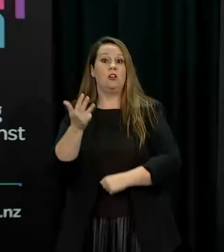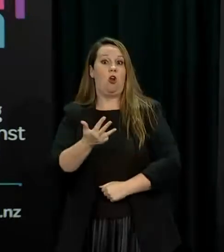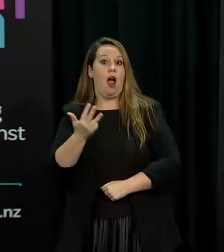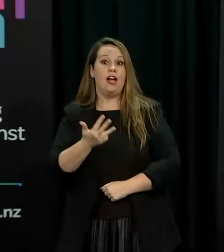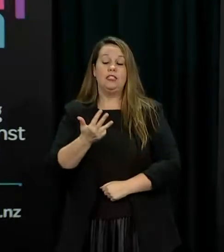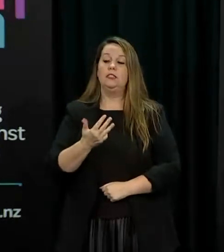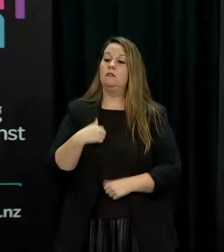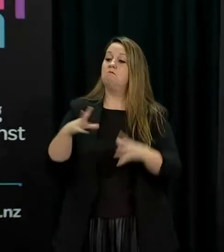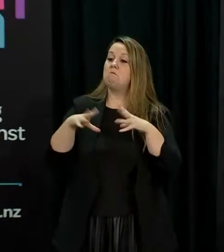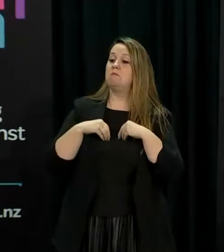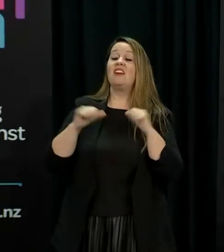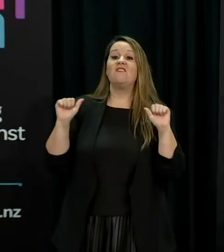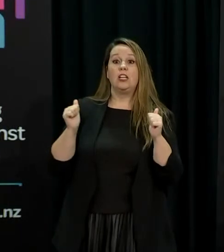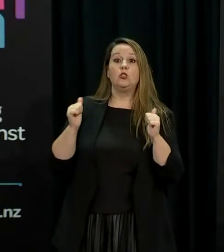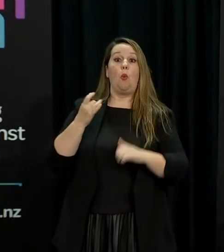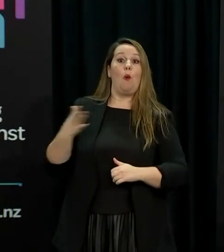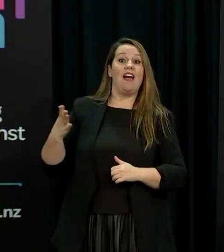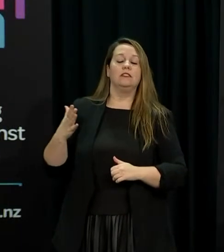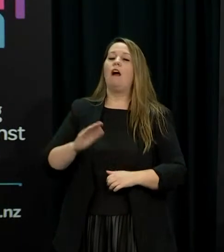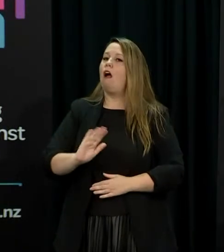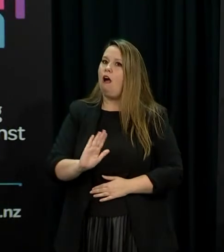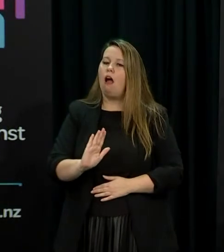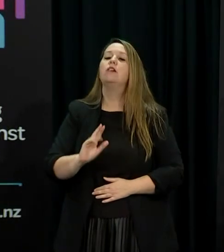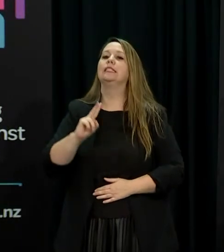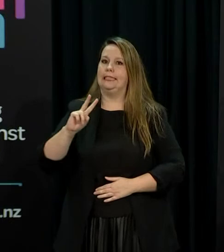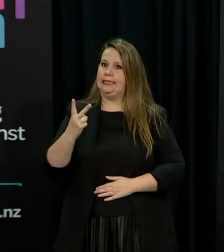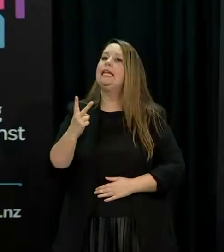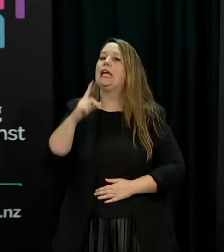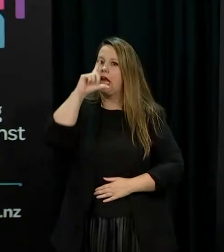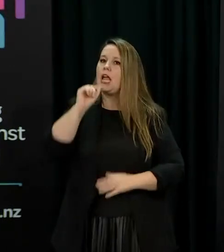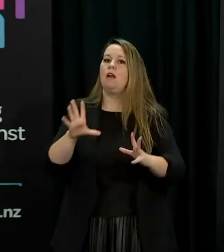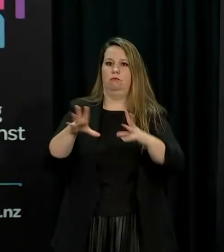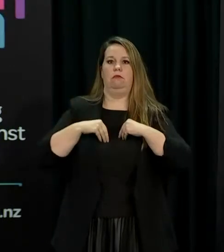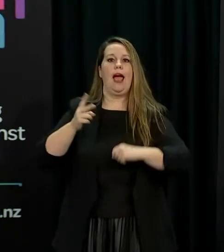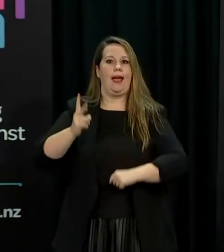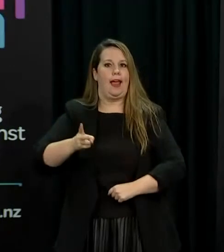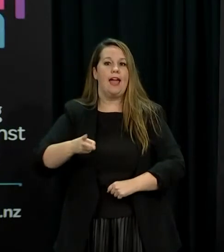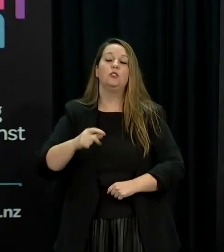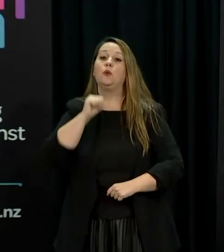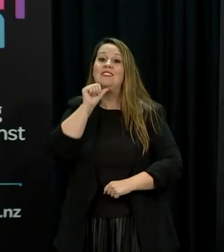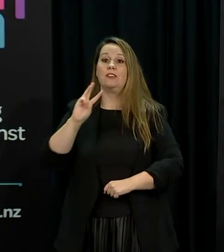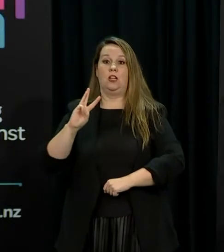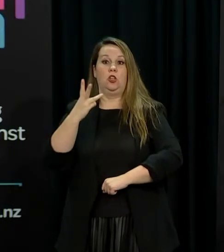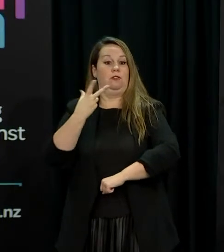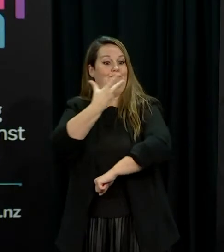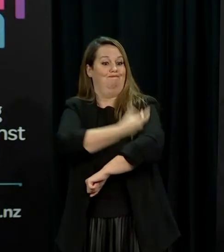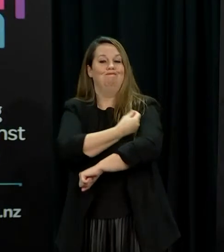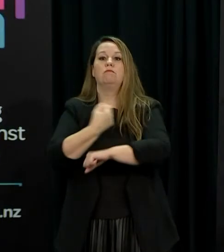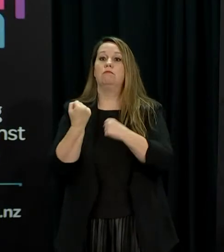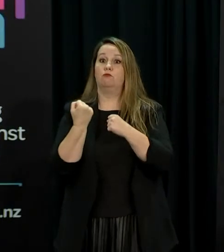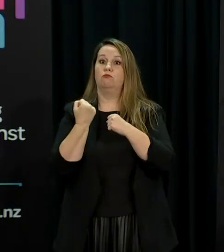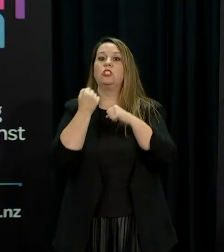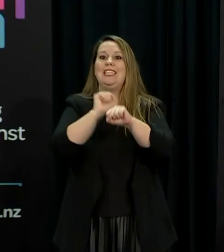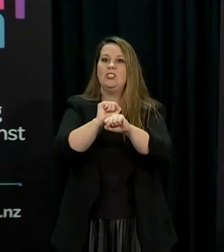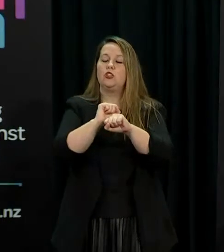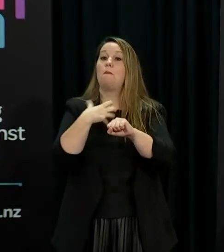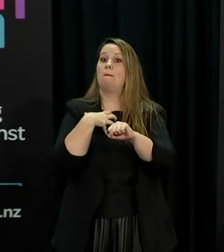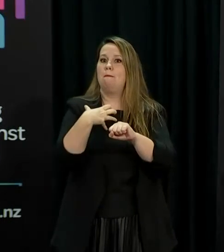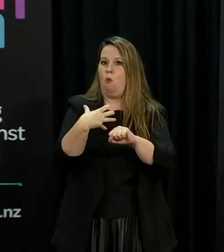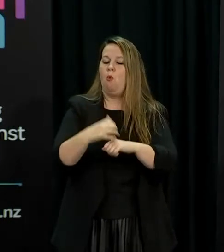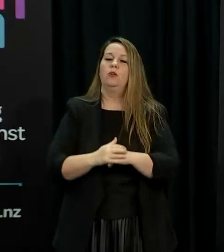that vaccination provides better protection than prior infection. So if you haven't had that, even if you've